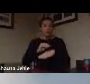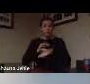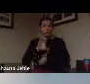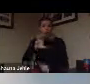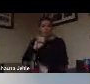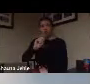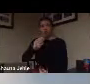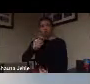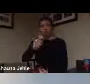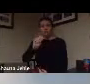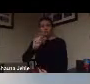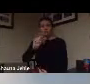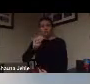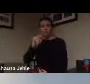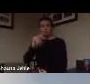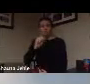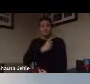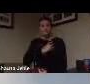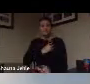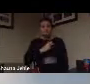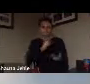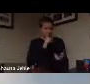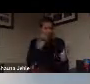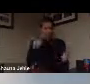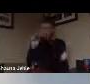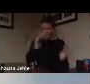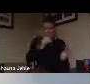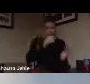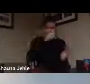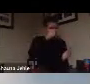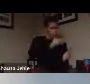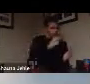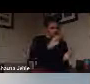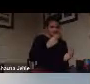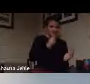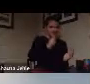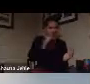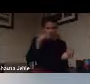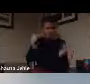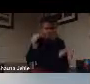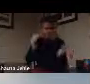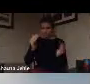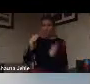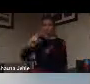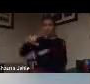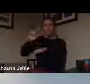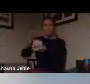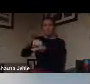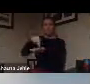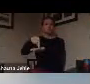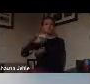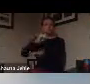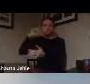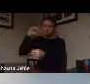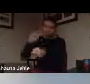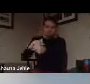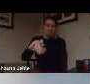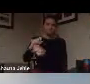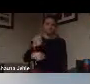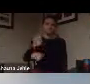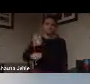and Hebrew to make sure that, the Bible, that the thing that we're publishing as a Bible is the Bible. It is the Word of God.